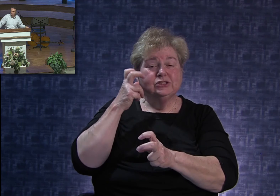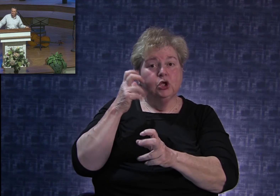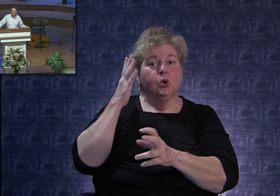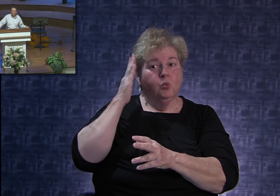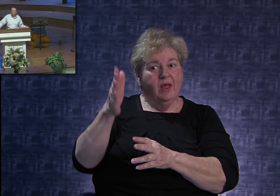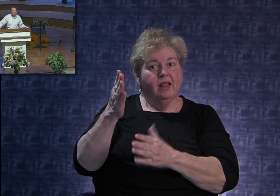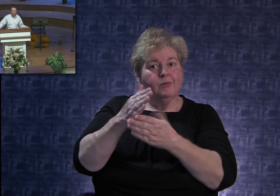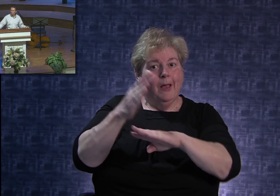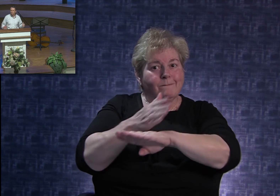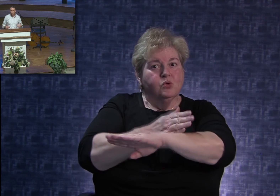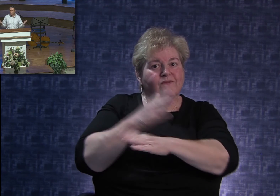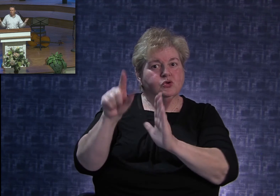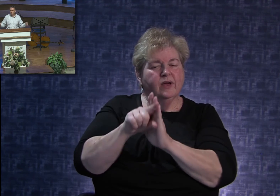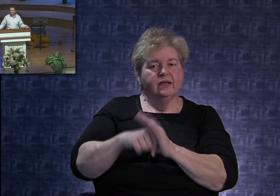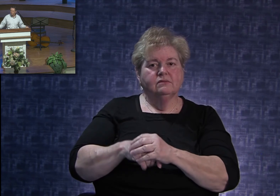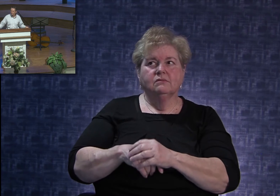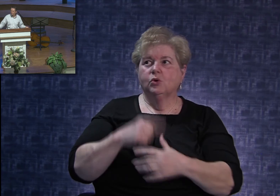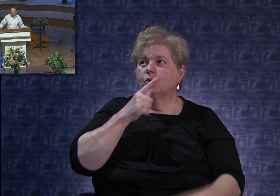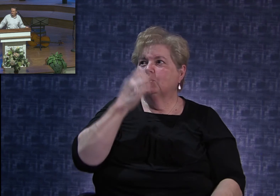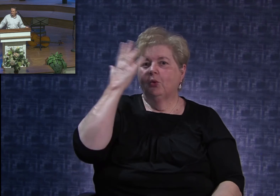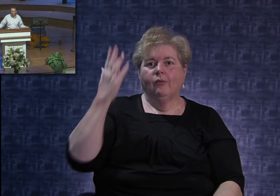grades? Who knew?